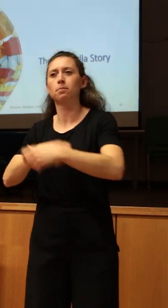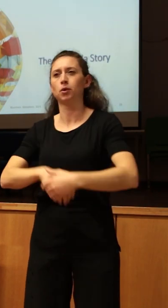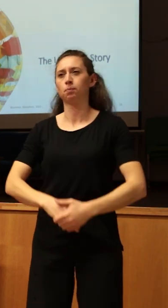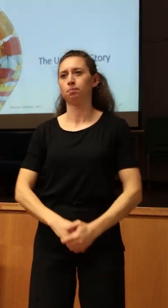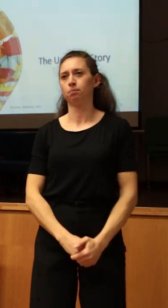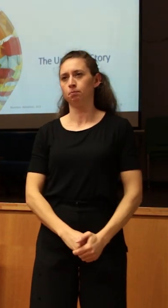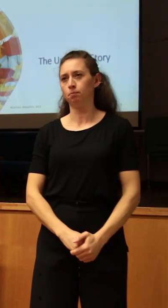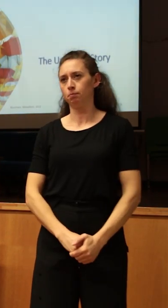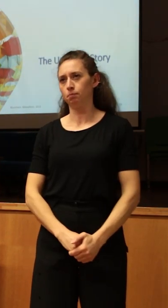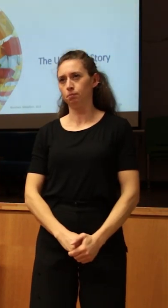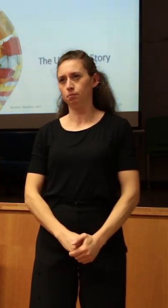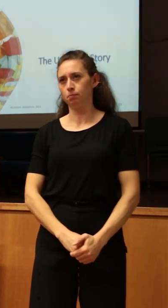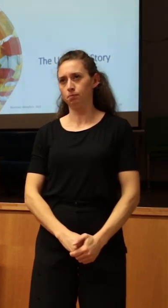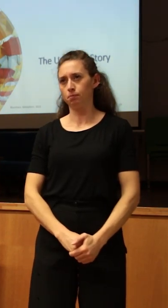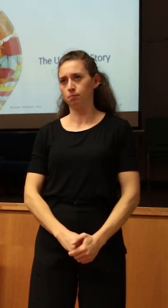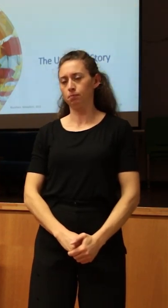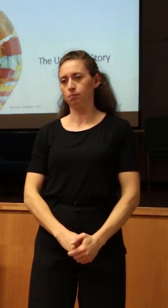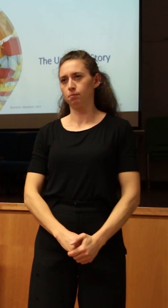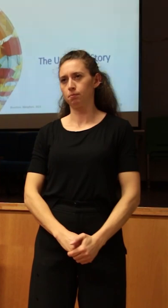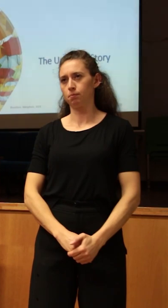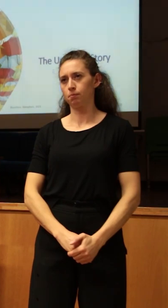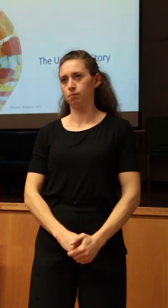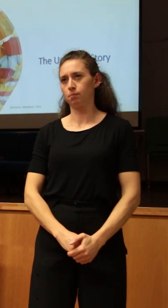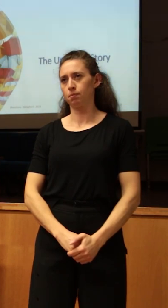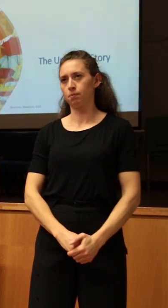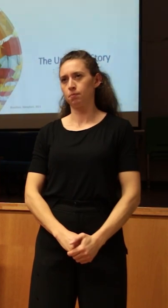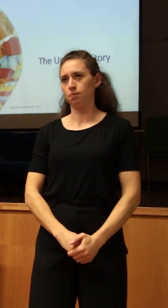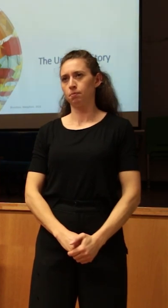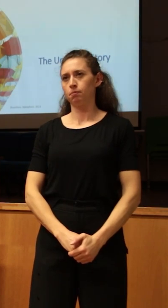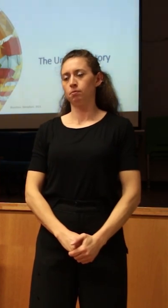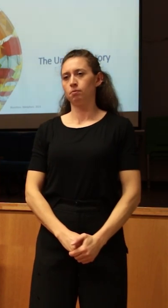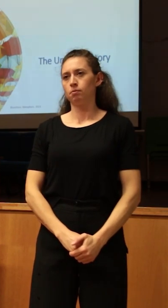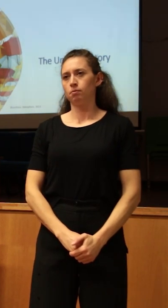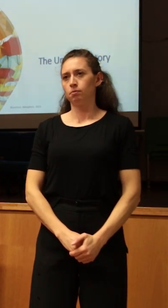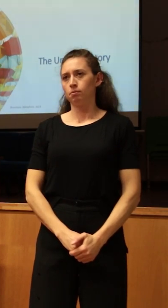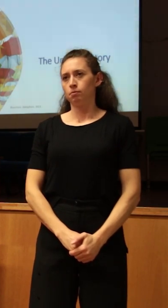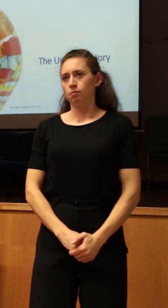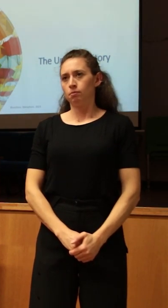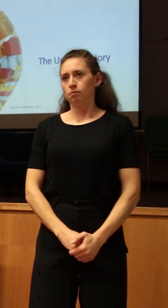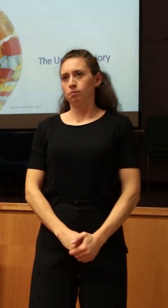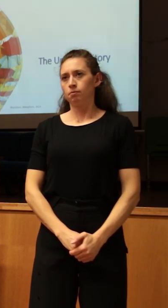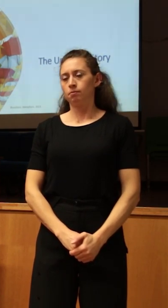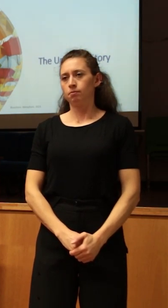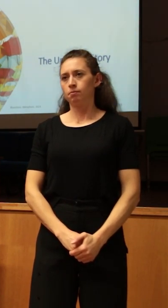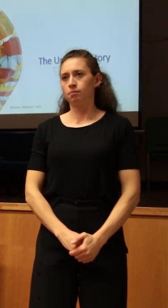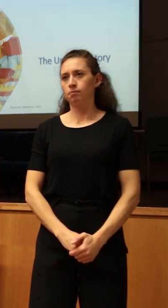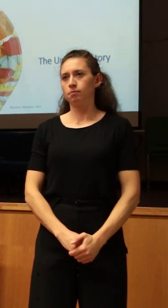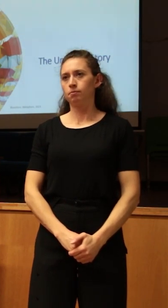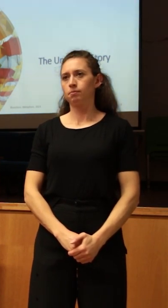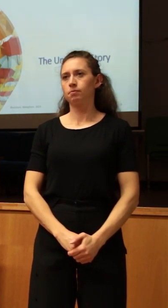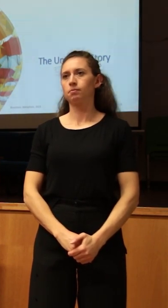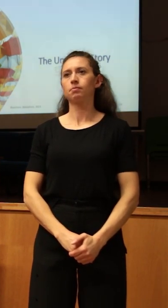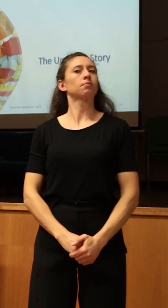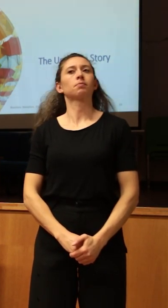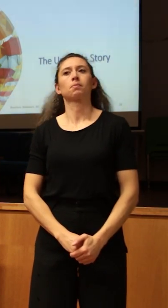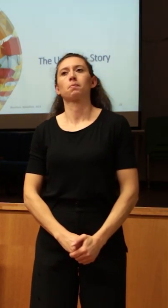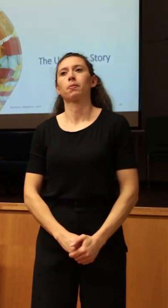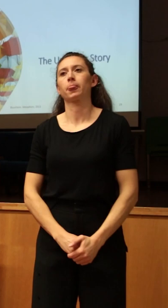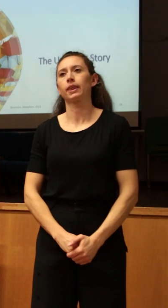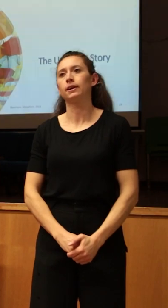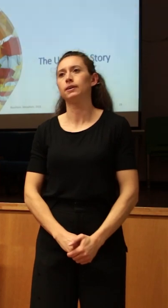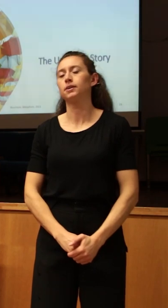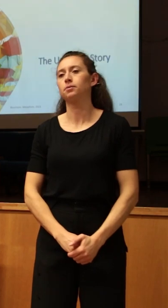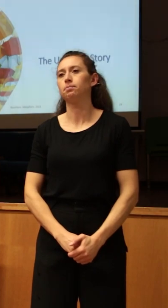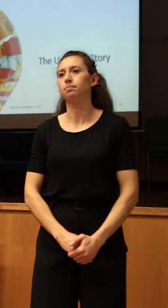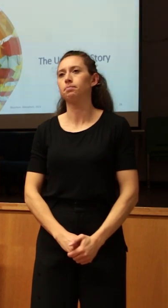bridge back to the anger or whatever the feeling is, because whatever we do with the metaphor, with that thing, the